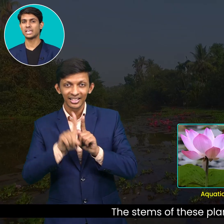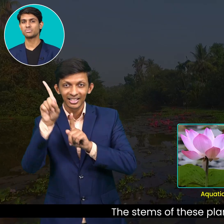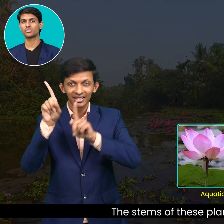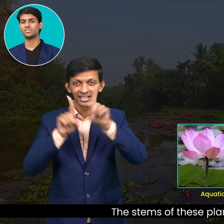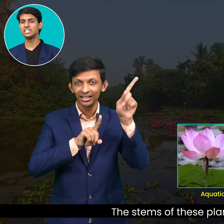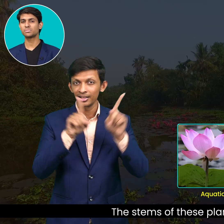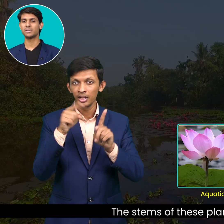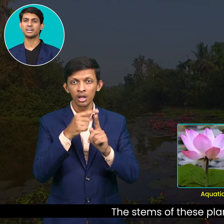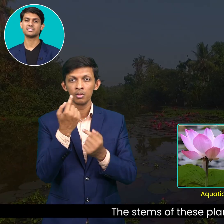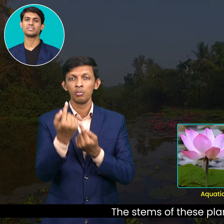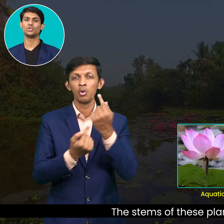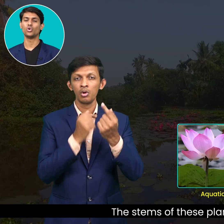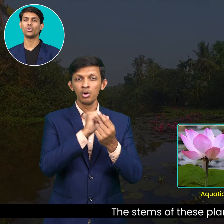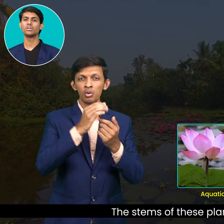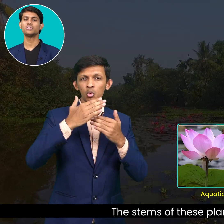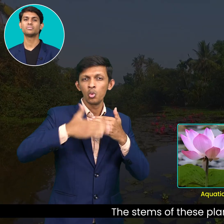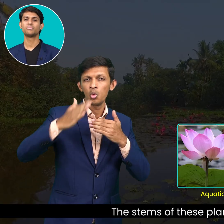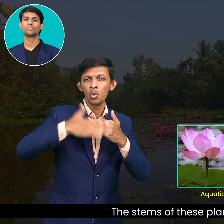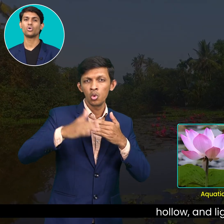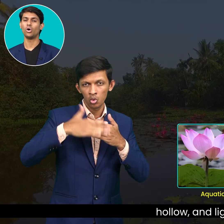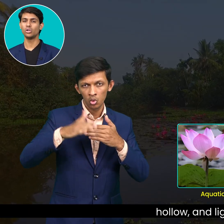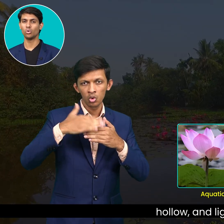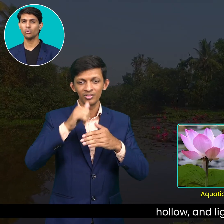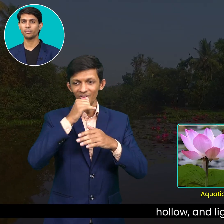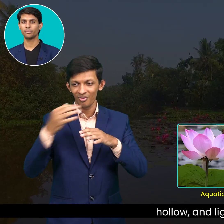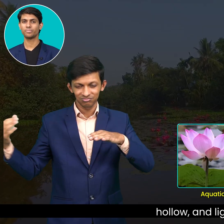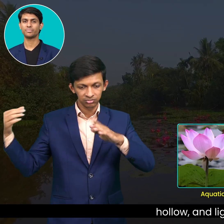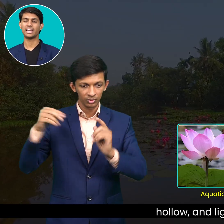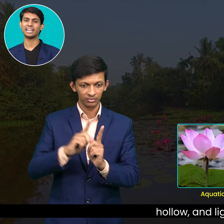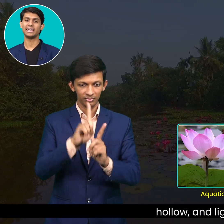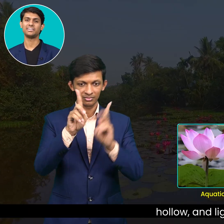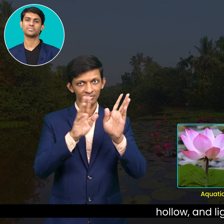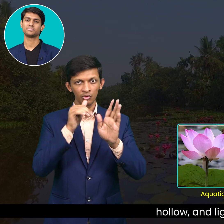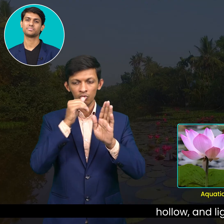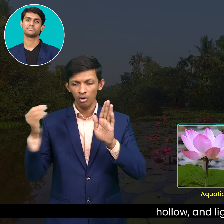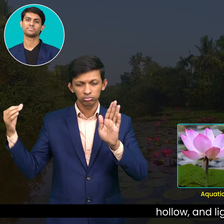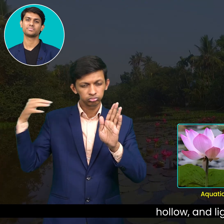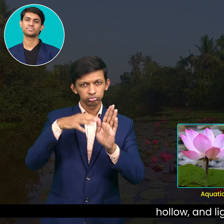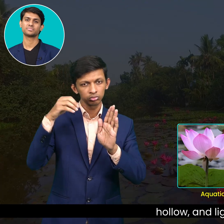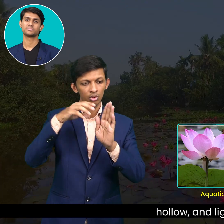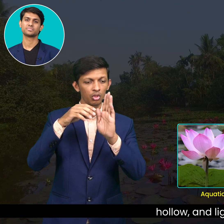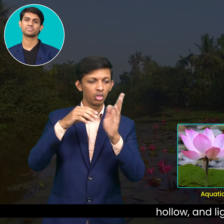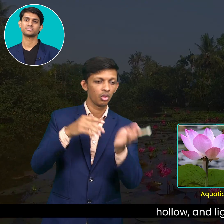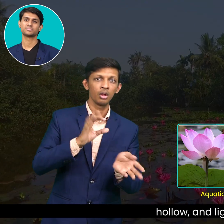The stems of these plants are long, hollow, and light.